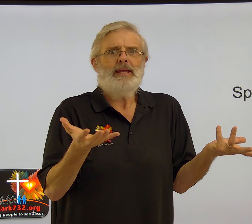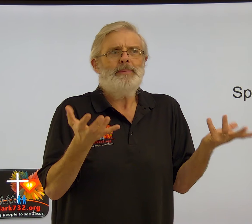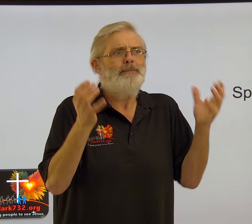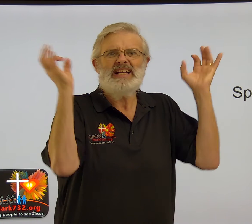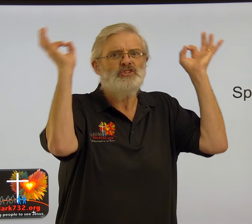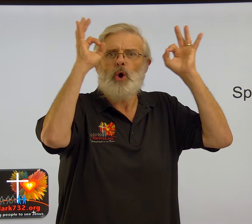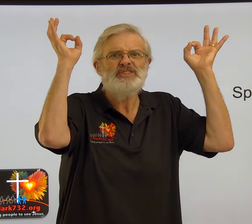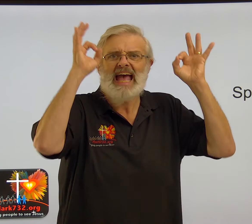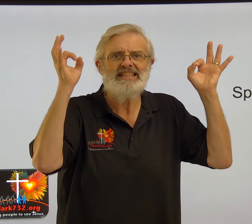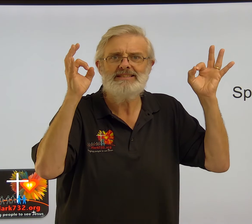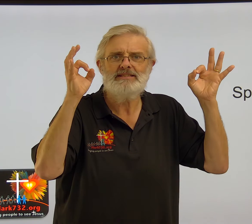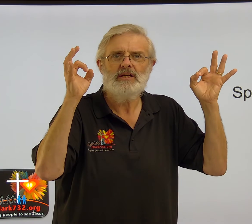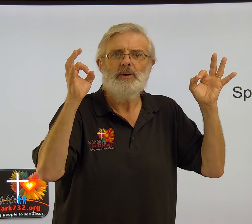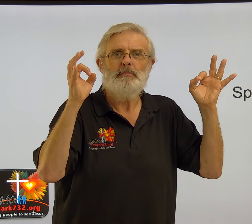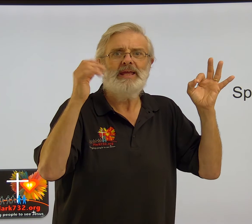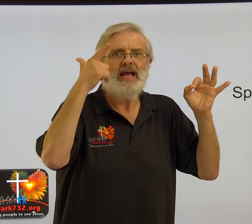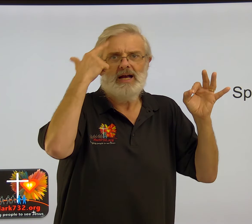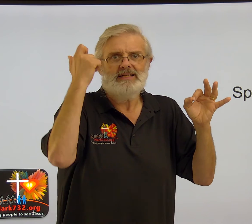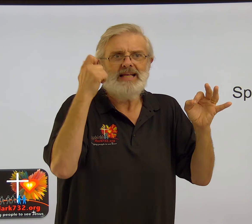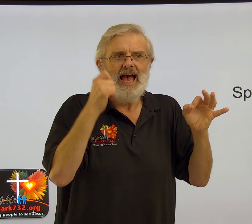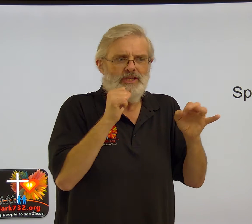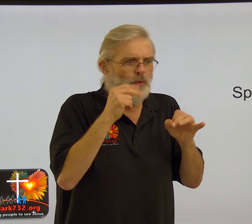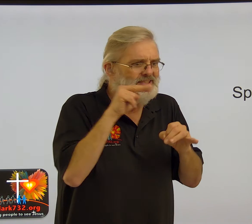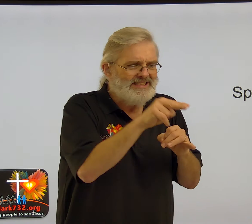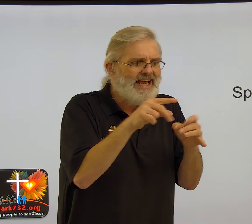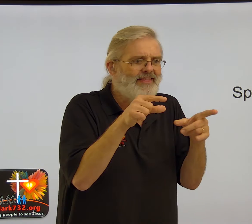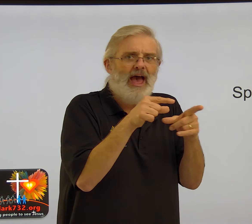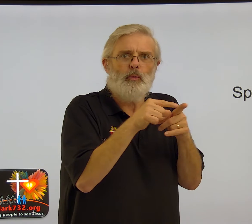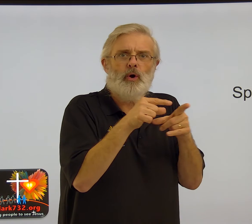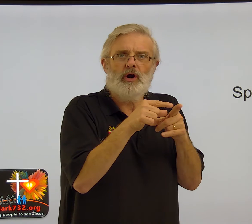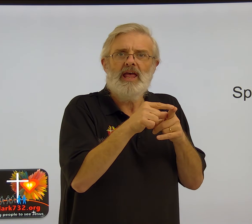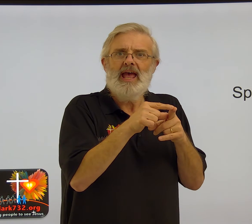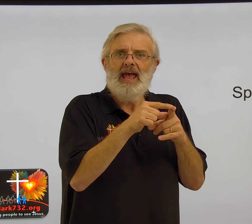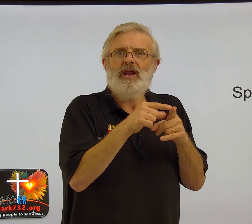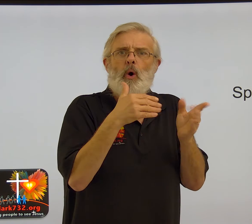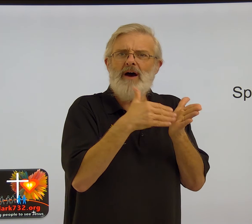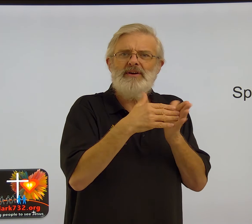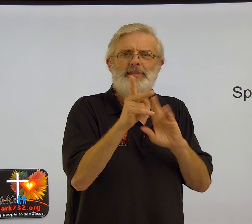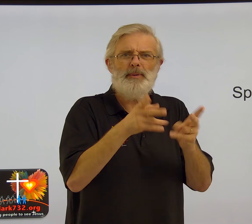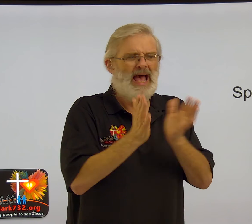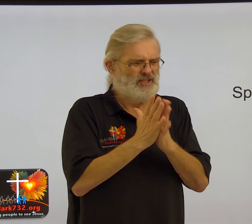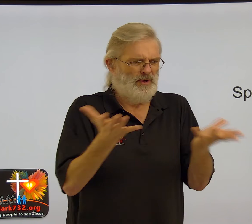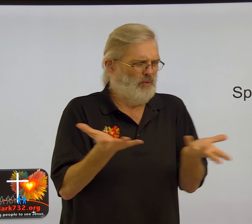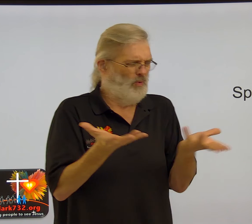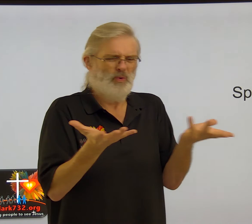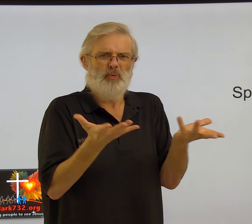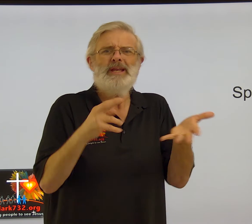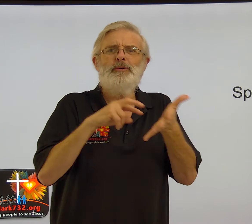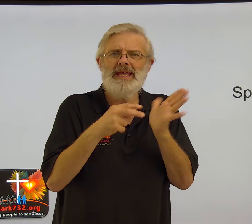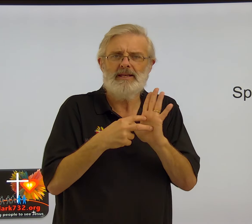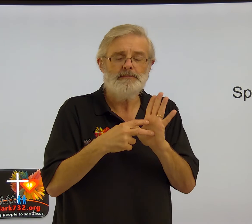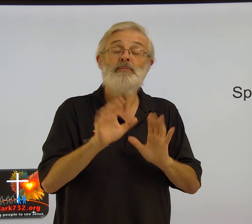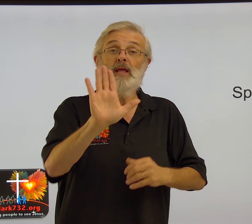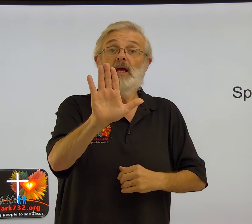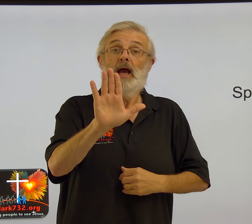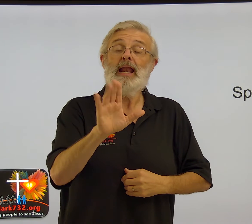makes no sense because I don't see that word. And often people ask me, well, what do you mean? And I will